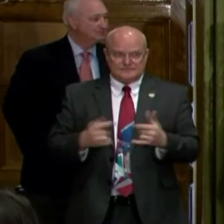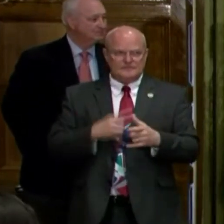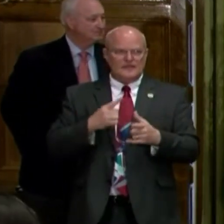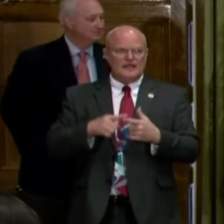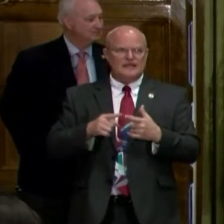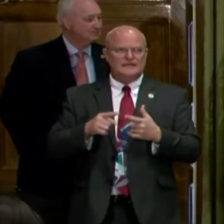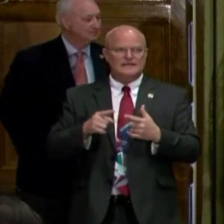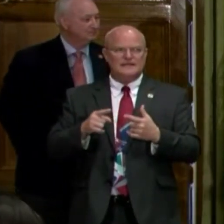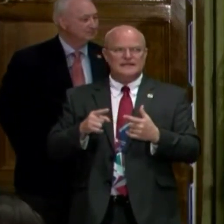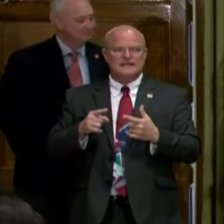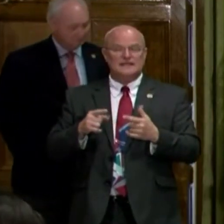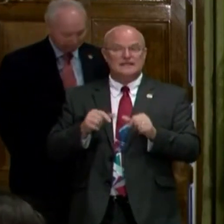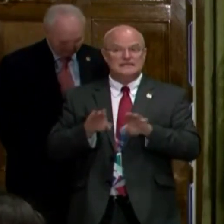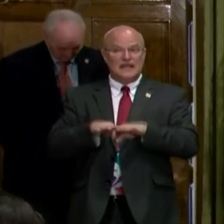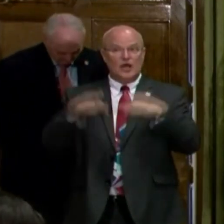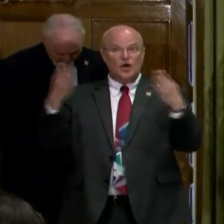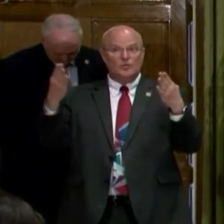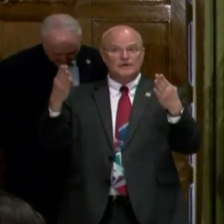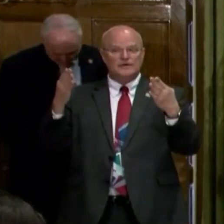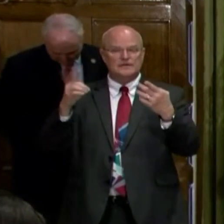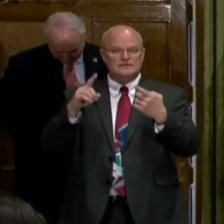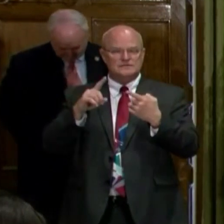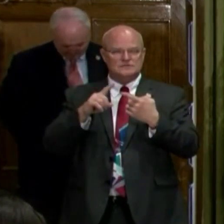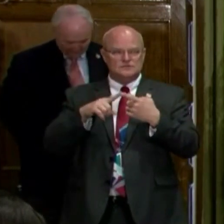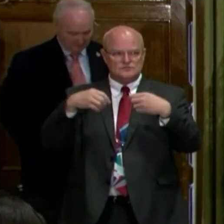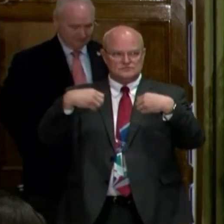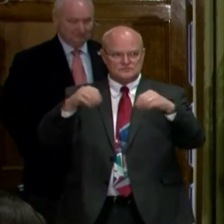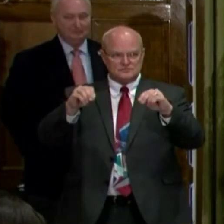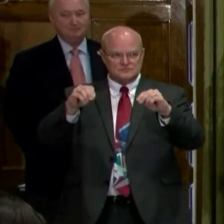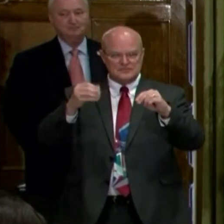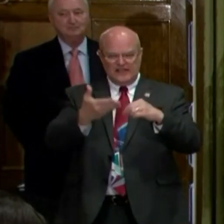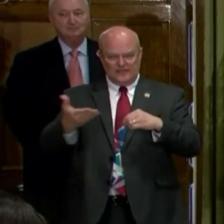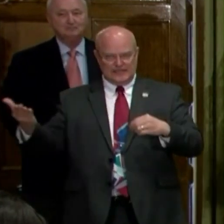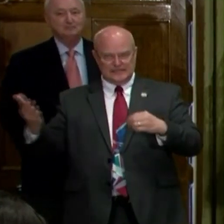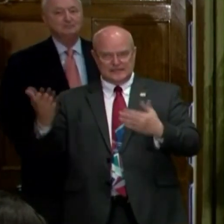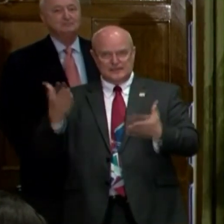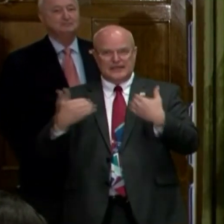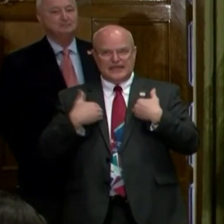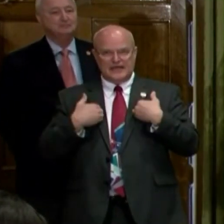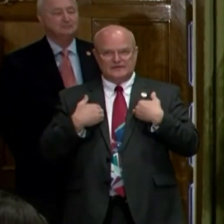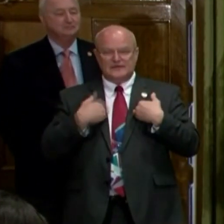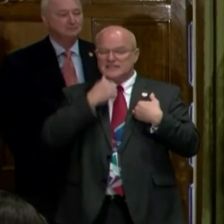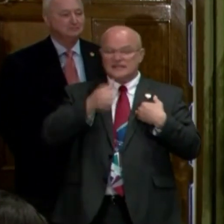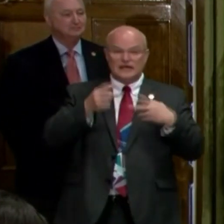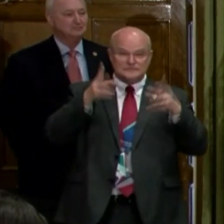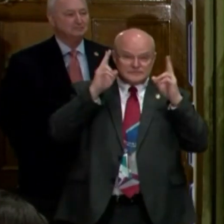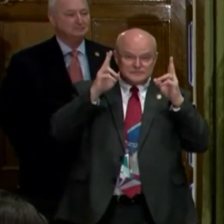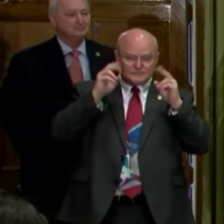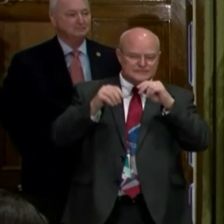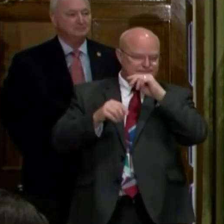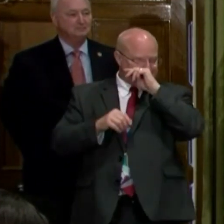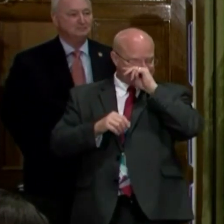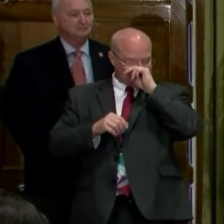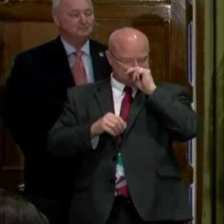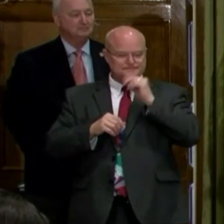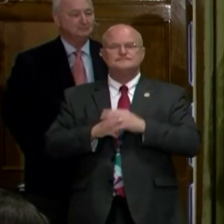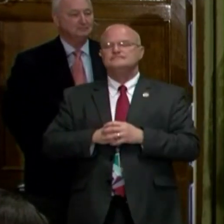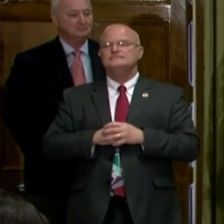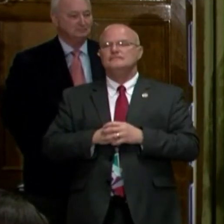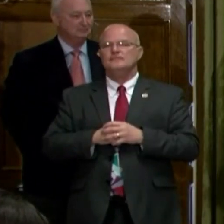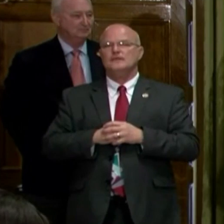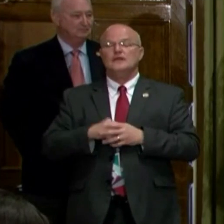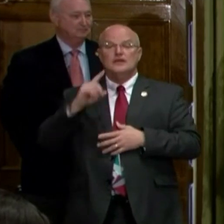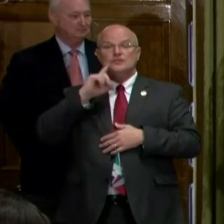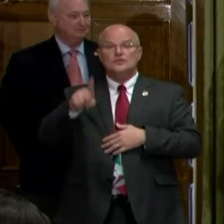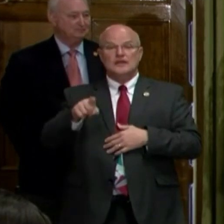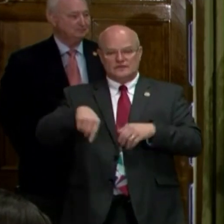kind of piggybacking off that, can they stay open to sell products that they may have and not necessarily provide service? The directive